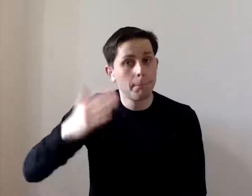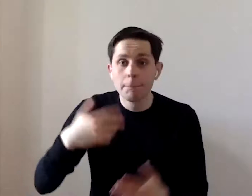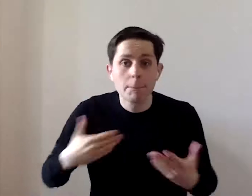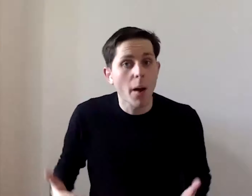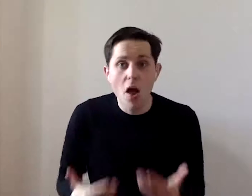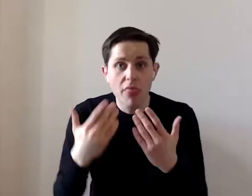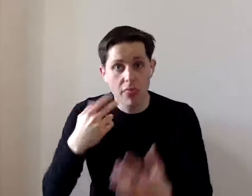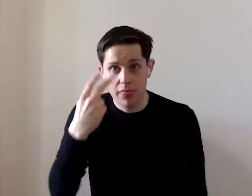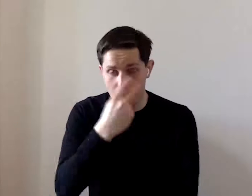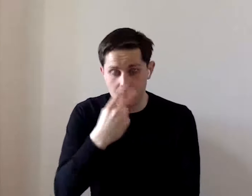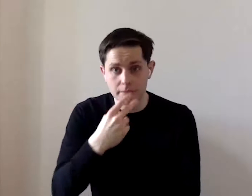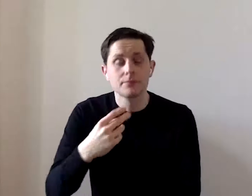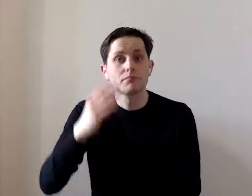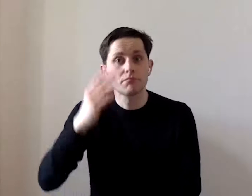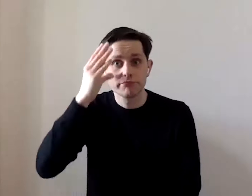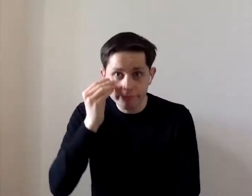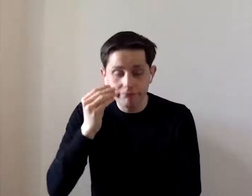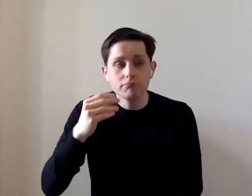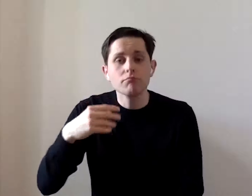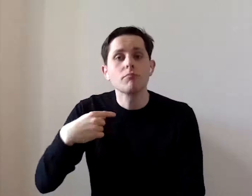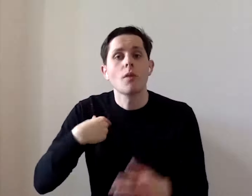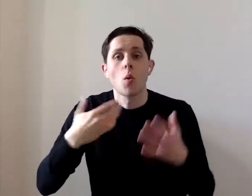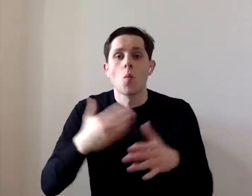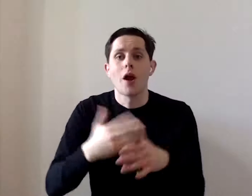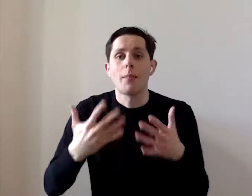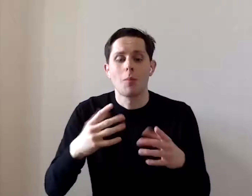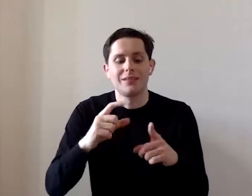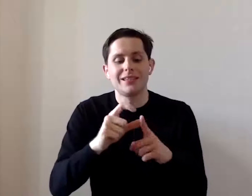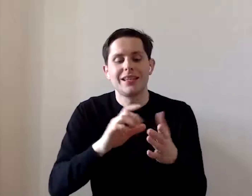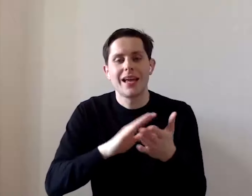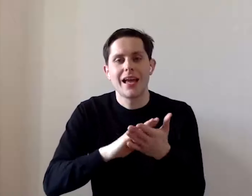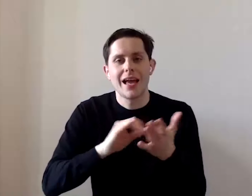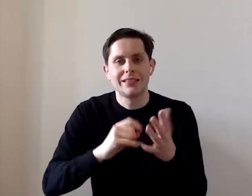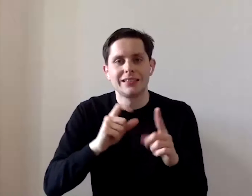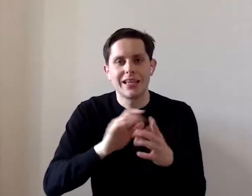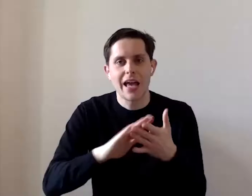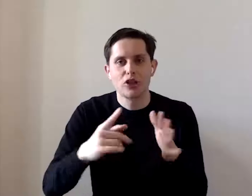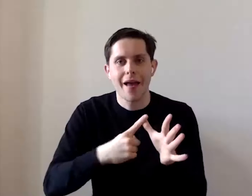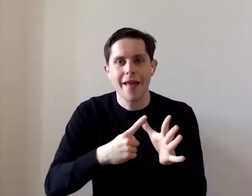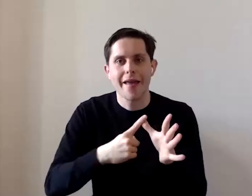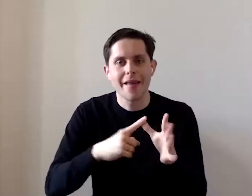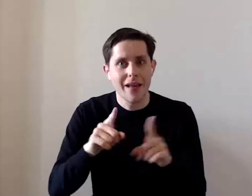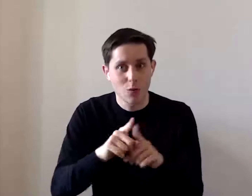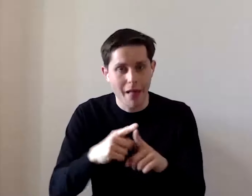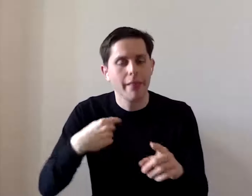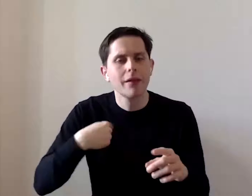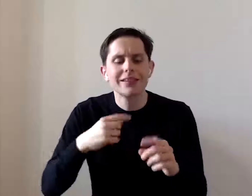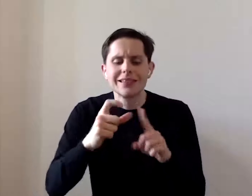impaired since birth. I'm now working at DSDHA and also with the Disordinary Architecture Project